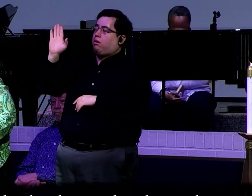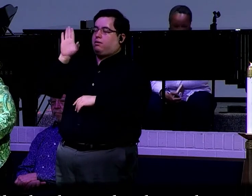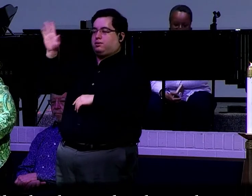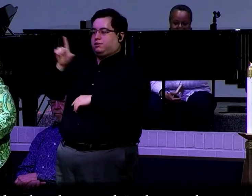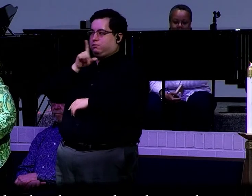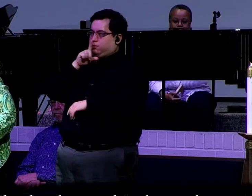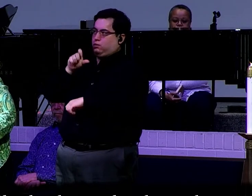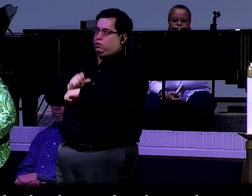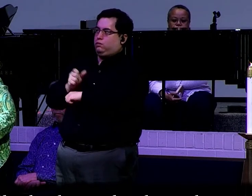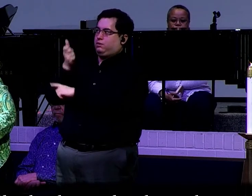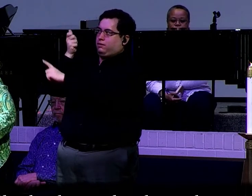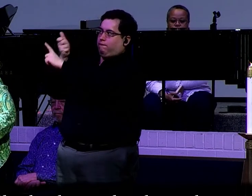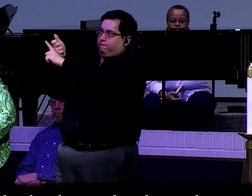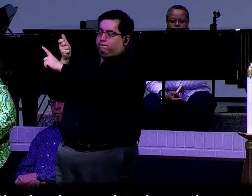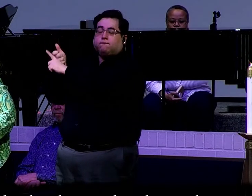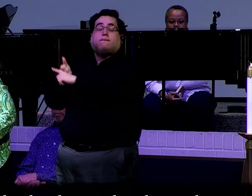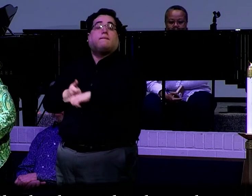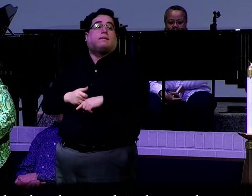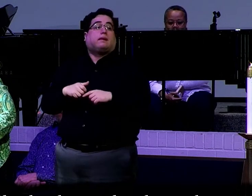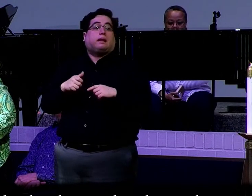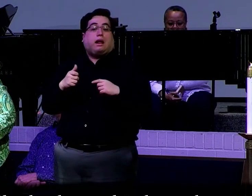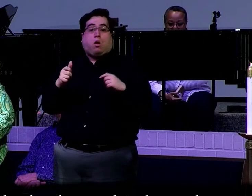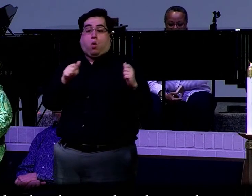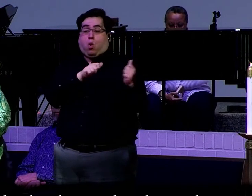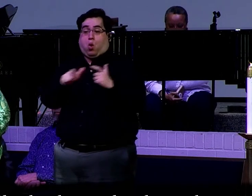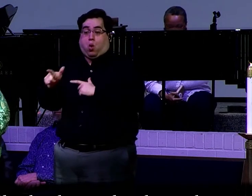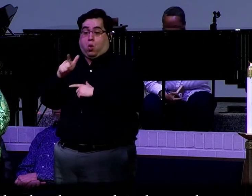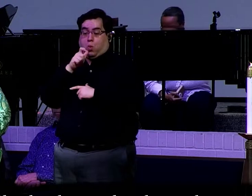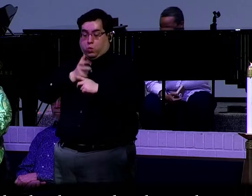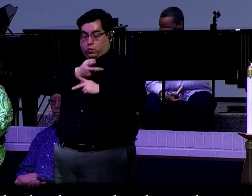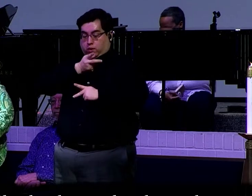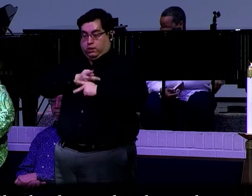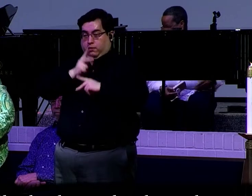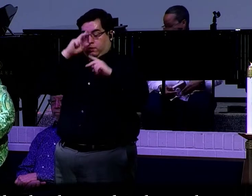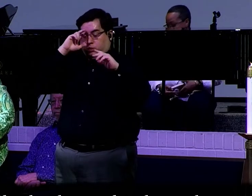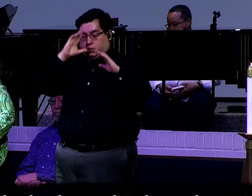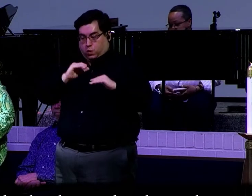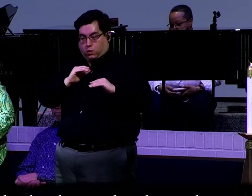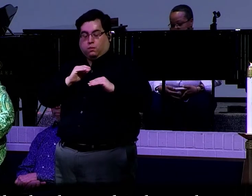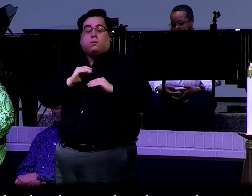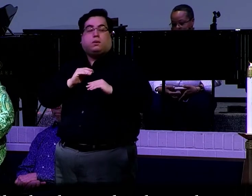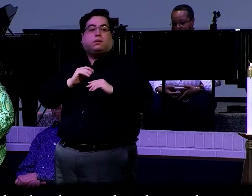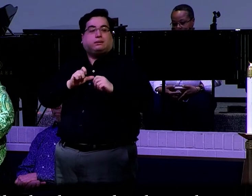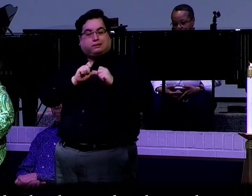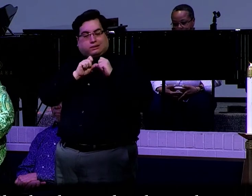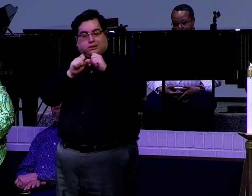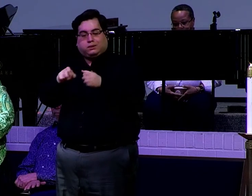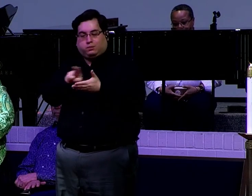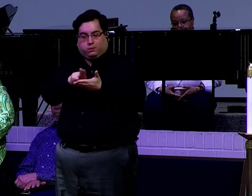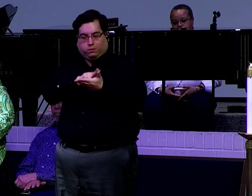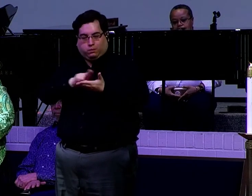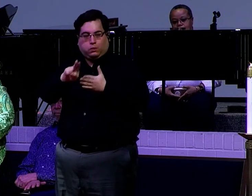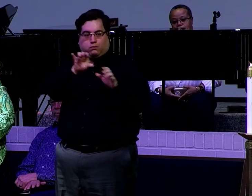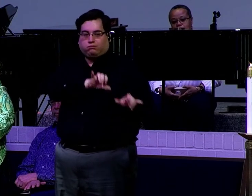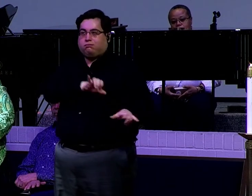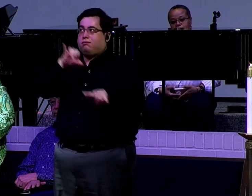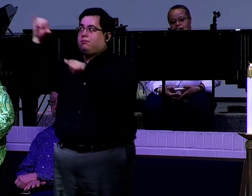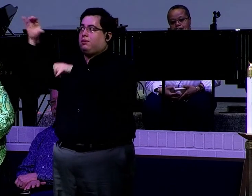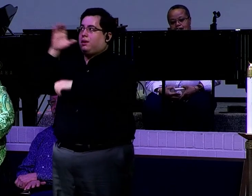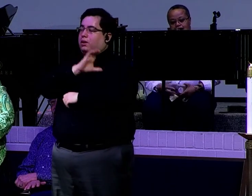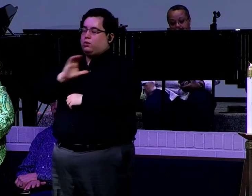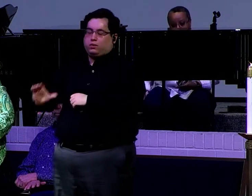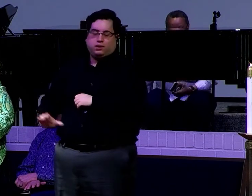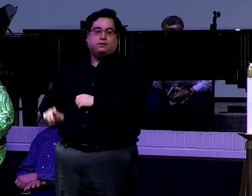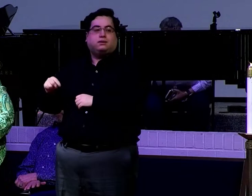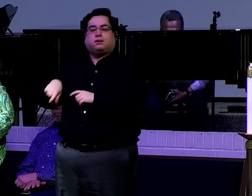is. All who keep this hope keep themselves pure, just like Christ is pure. This is the